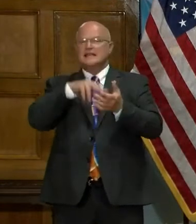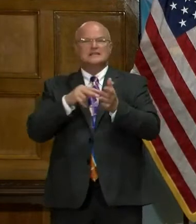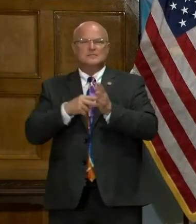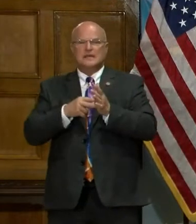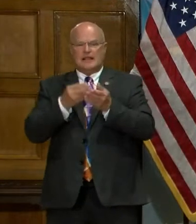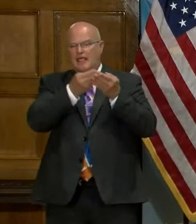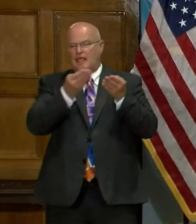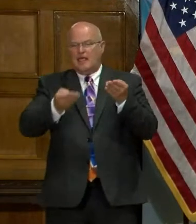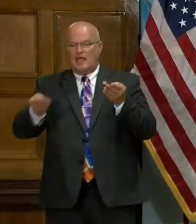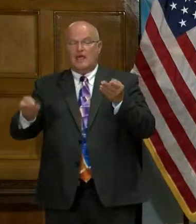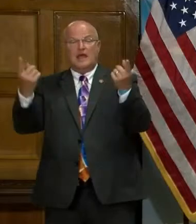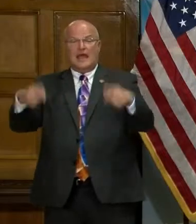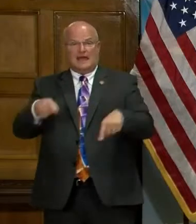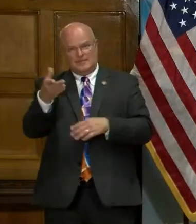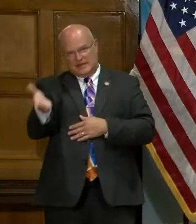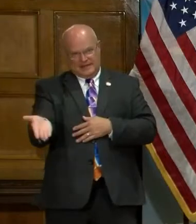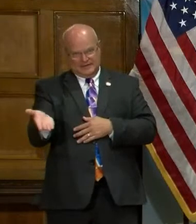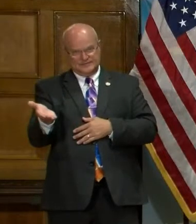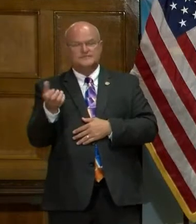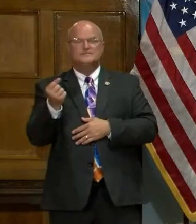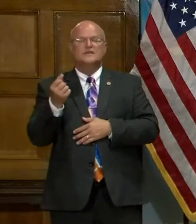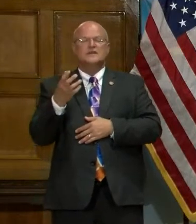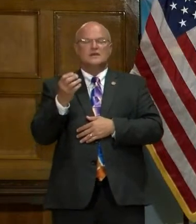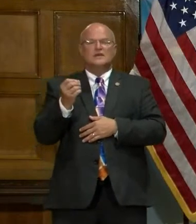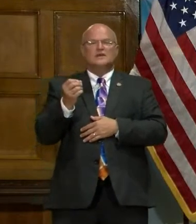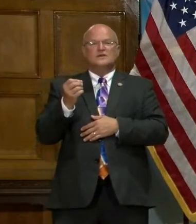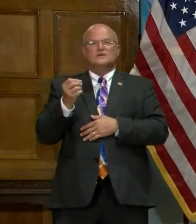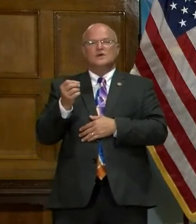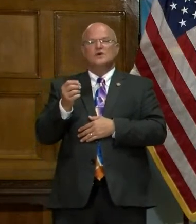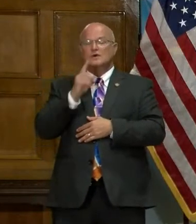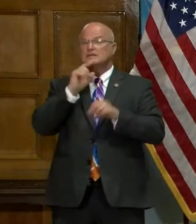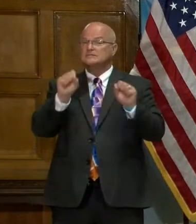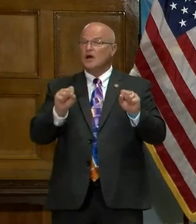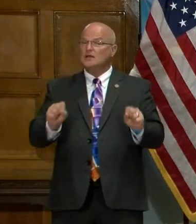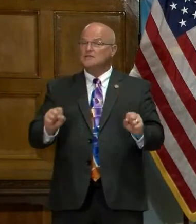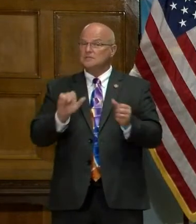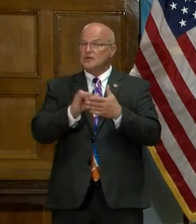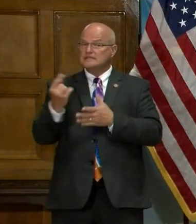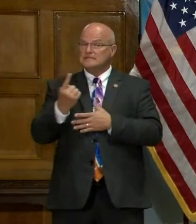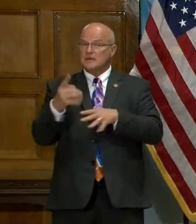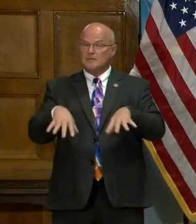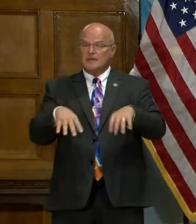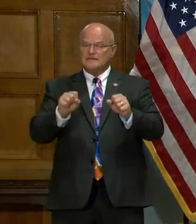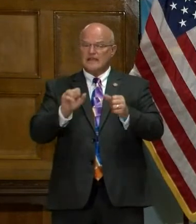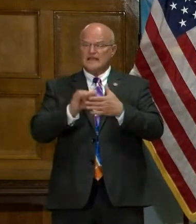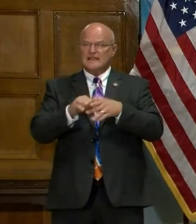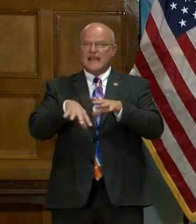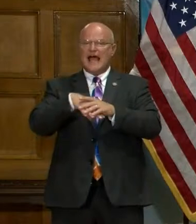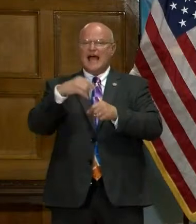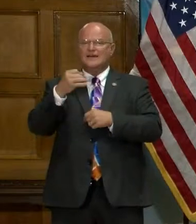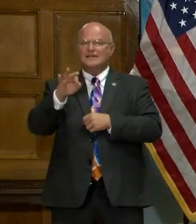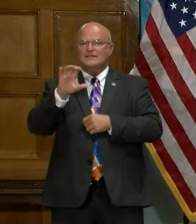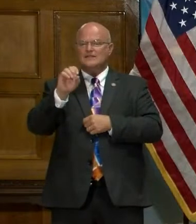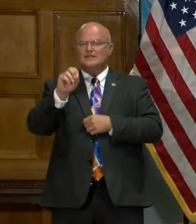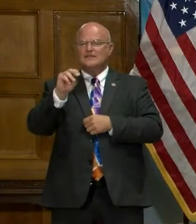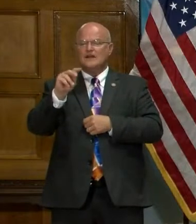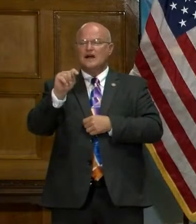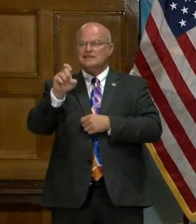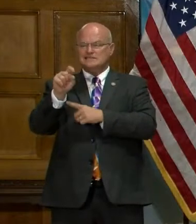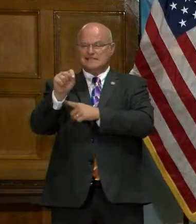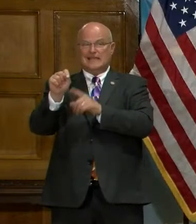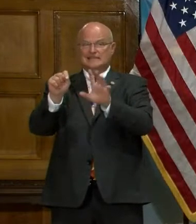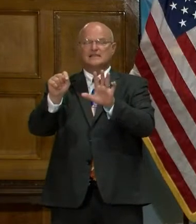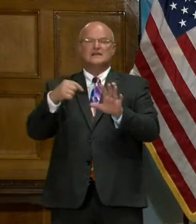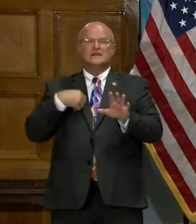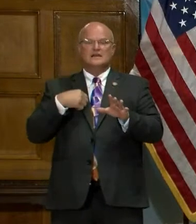that there was transmission occurring there, and it's possible that someone may have taken that out of context, though. We've really only